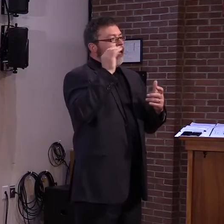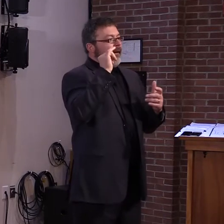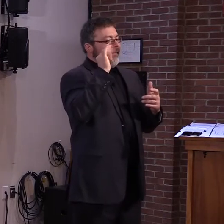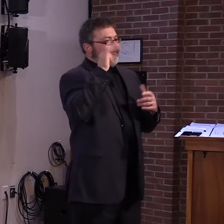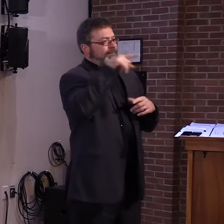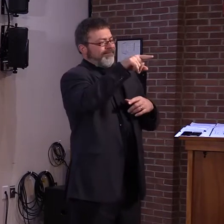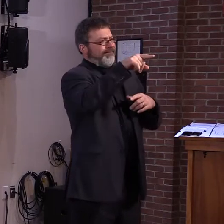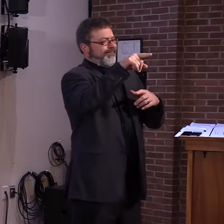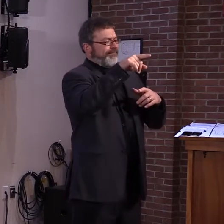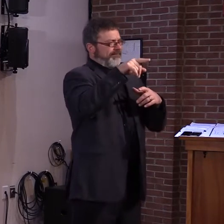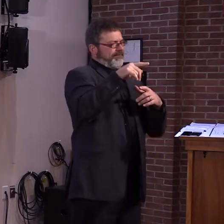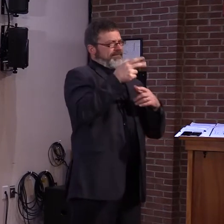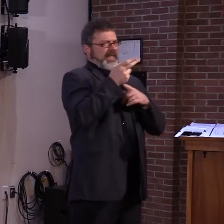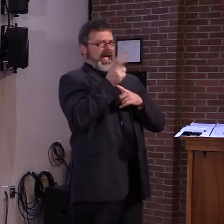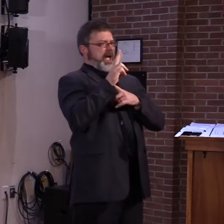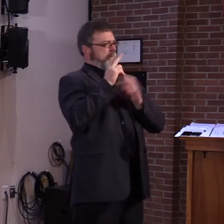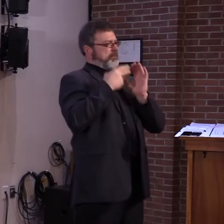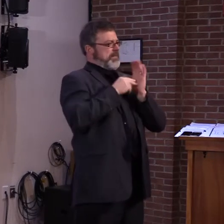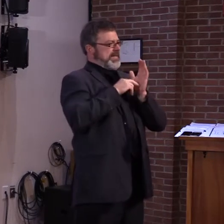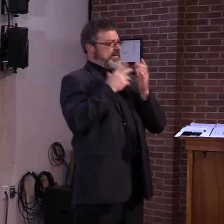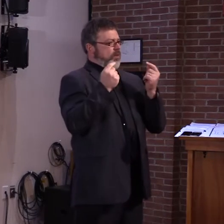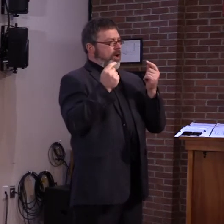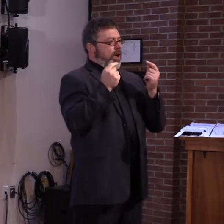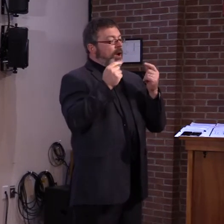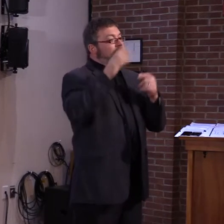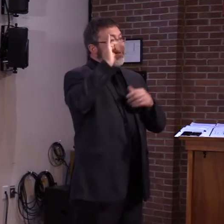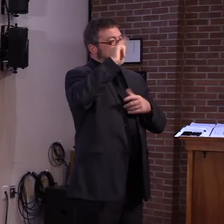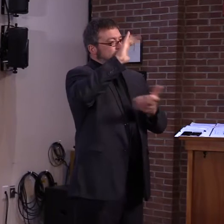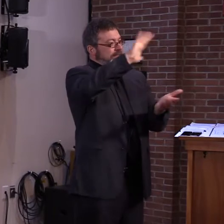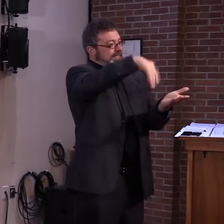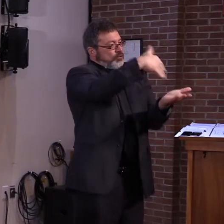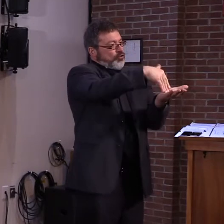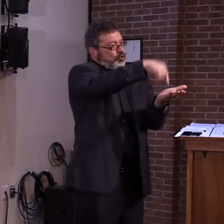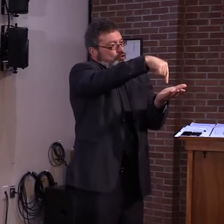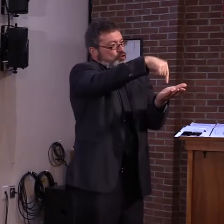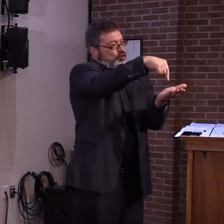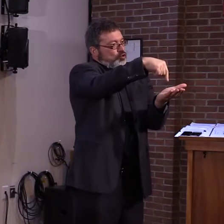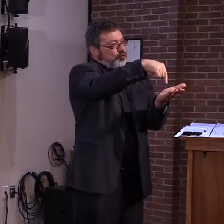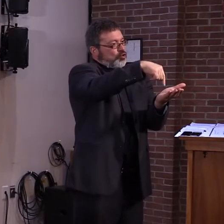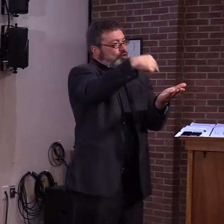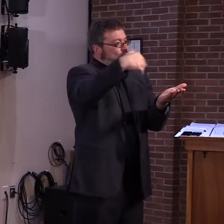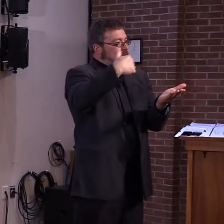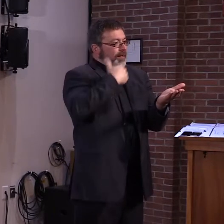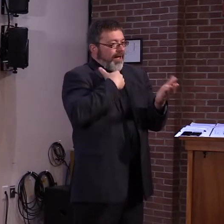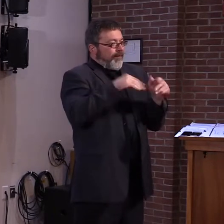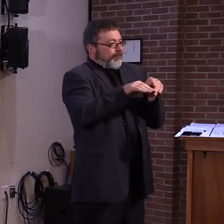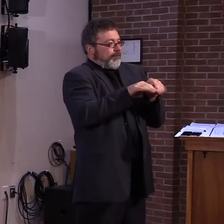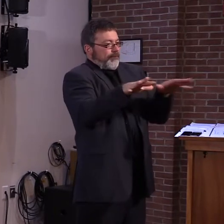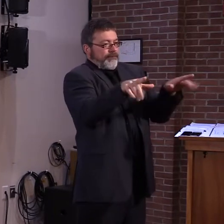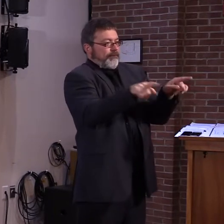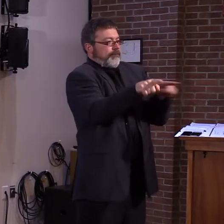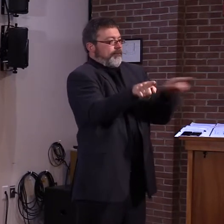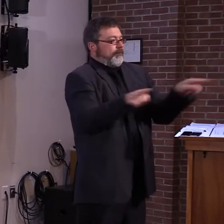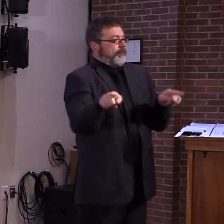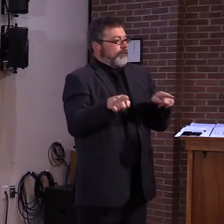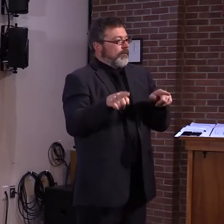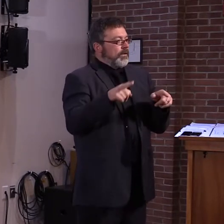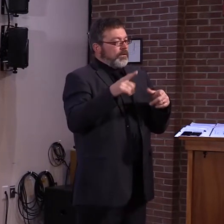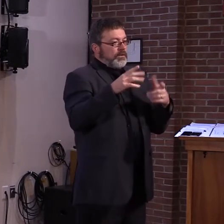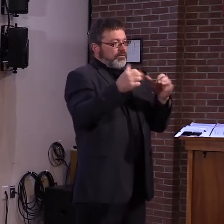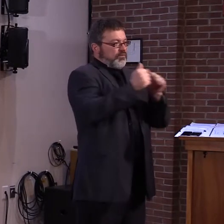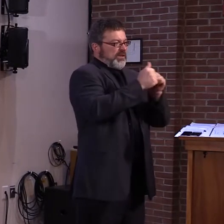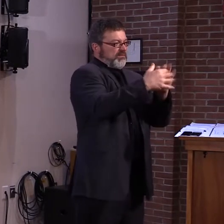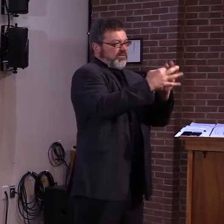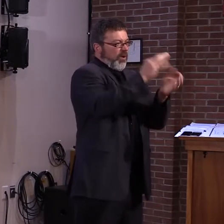a hub is a sort of a center, and then there's sort of the spokes that go out where the locations are. And so you can have one hub